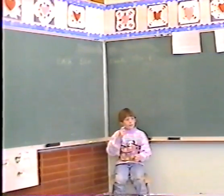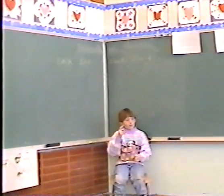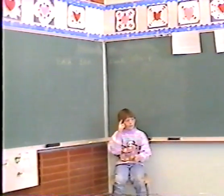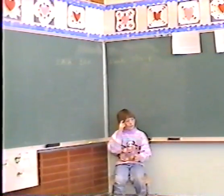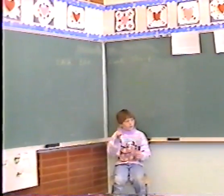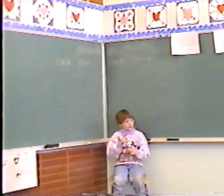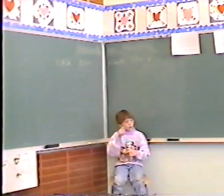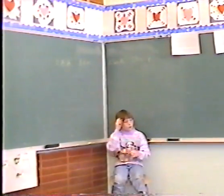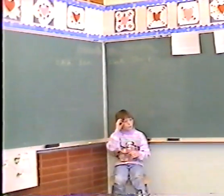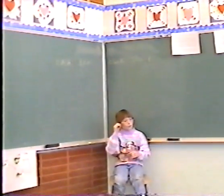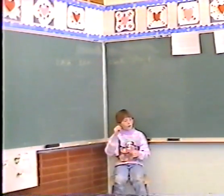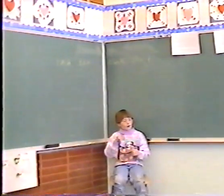One for my master, one for my dame.